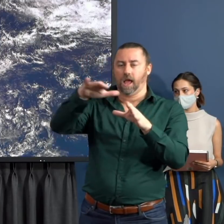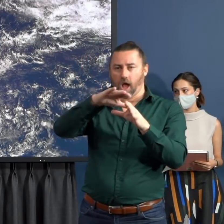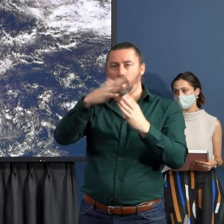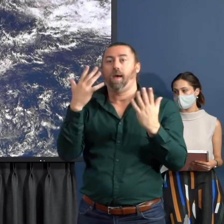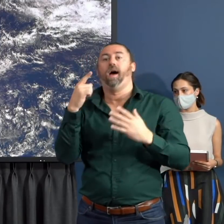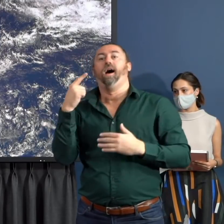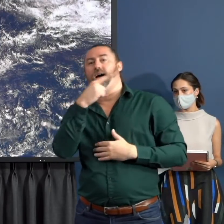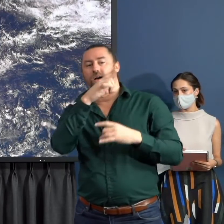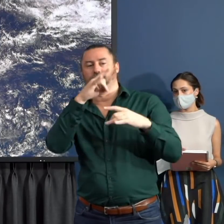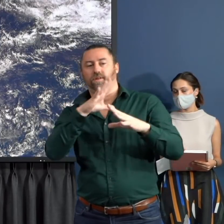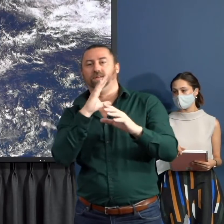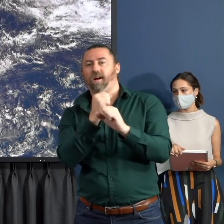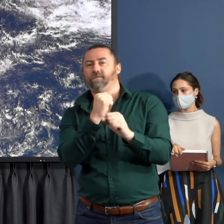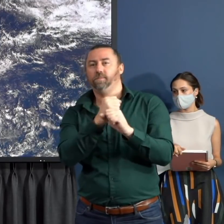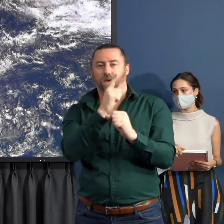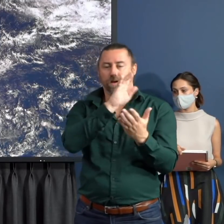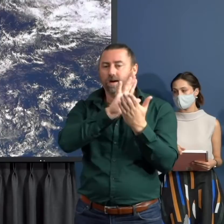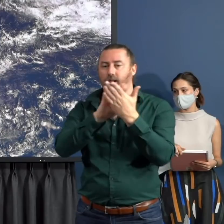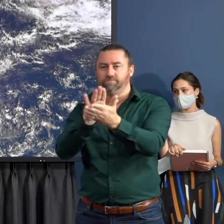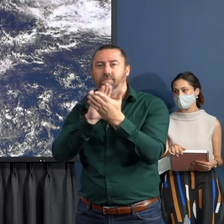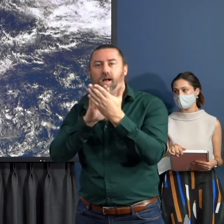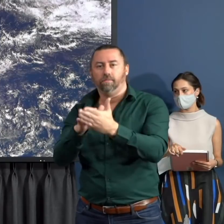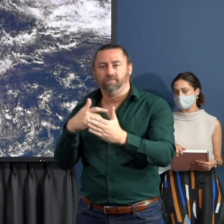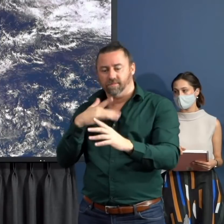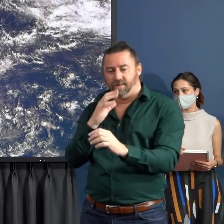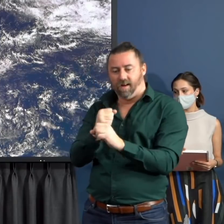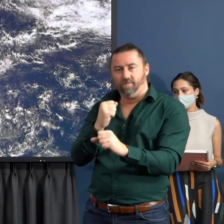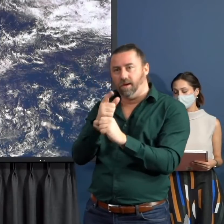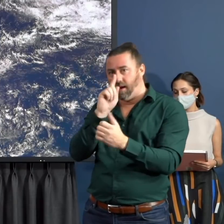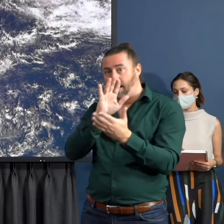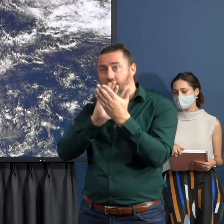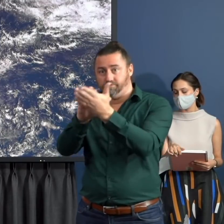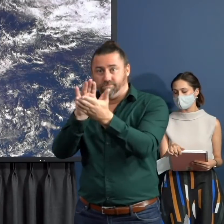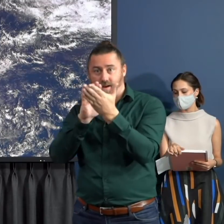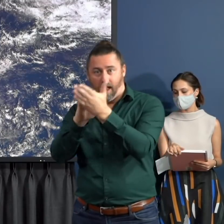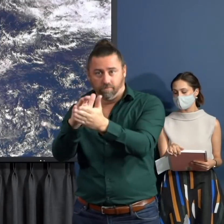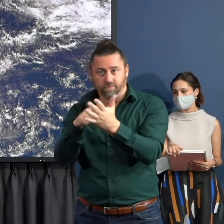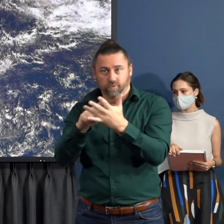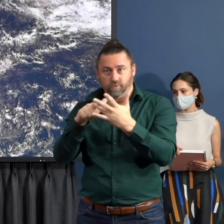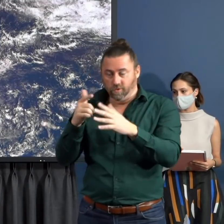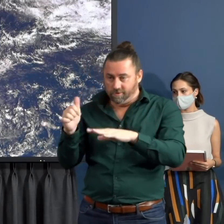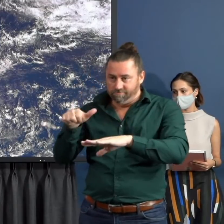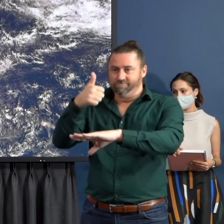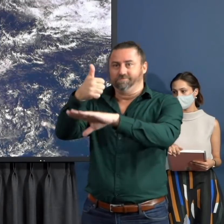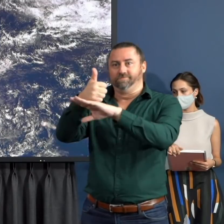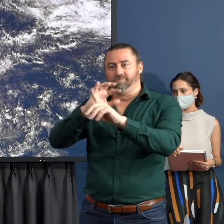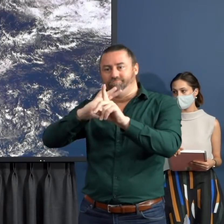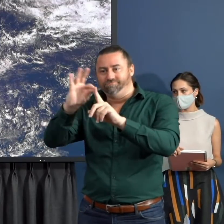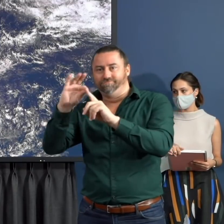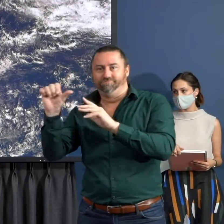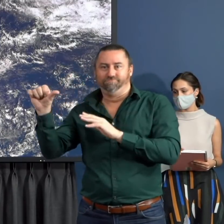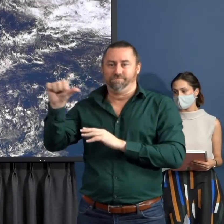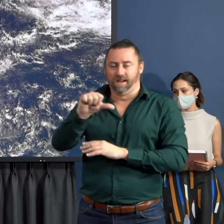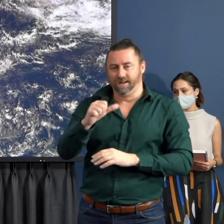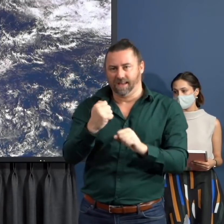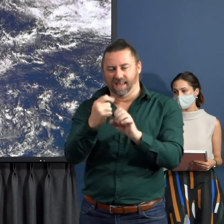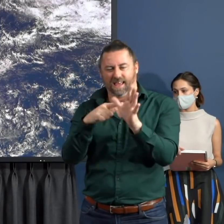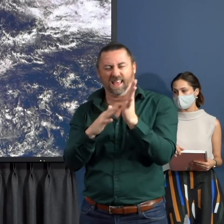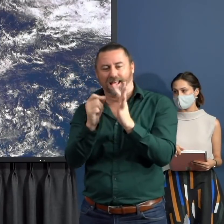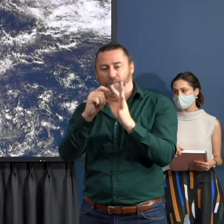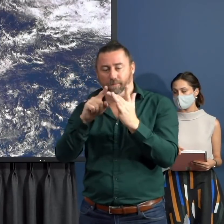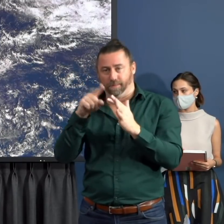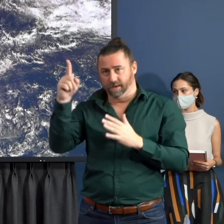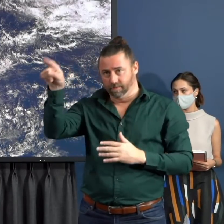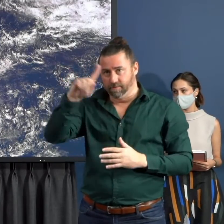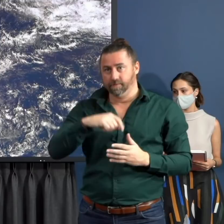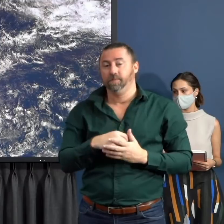assistance for relief funding will be flowing into those communities. We have around 550